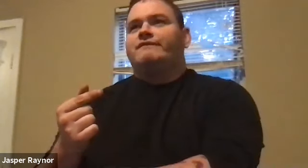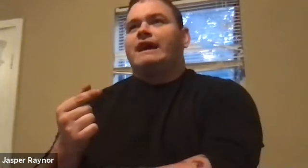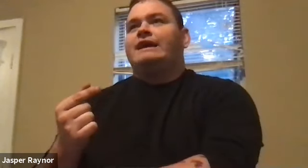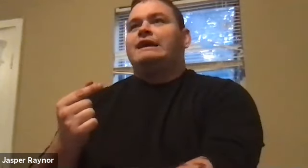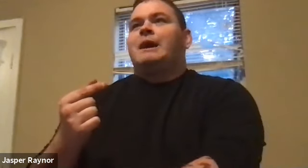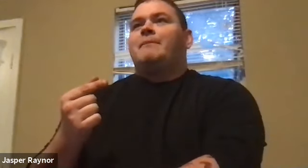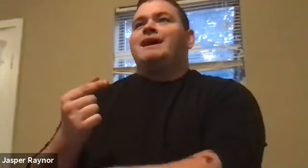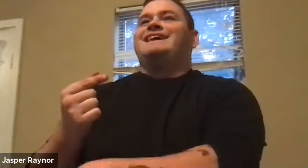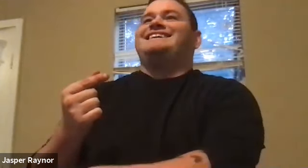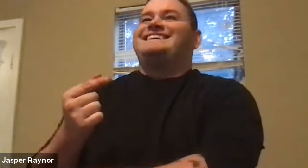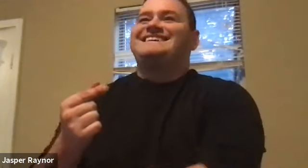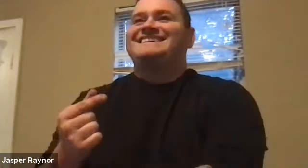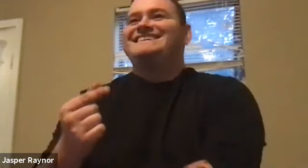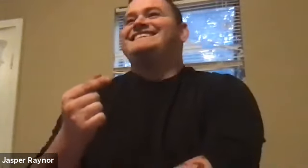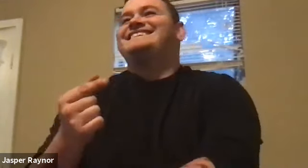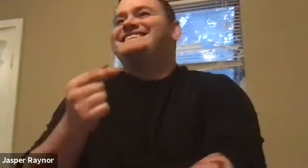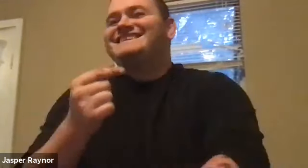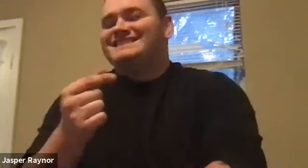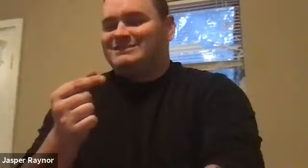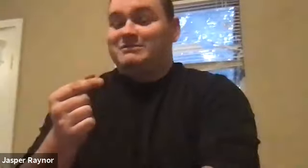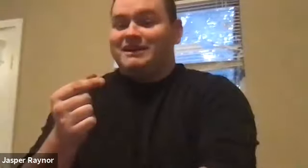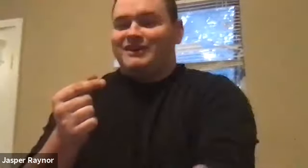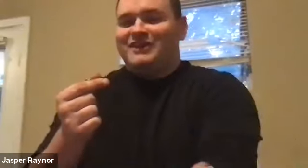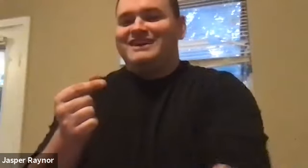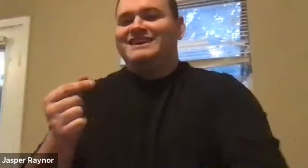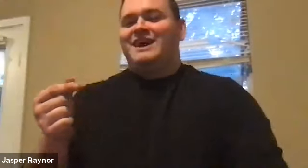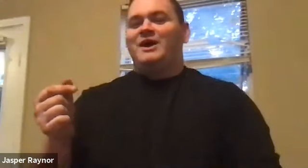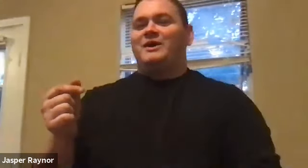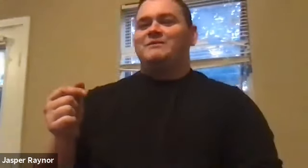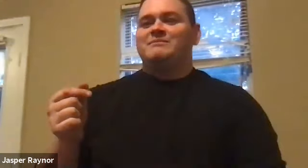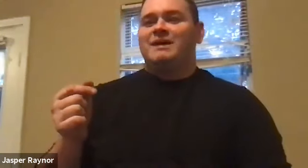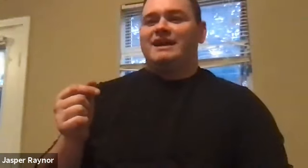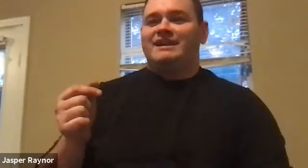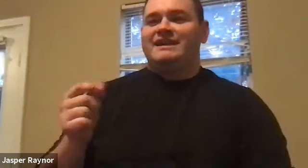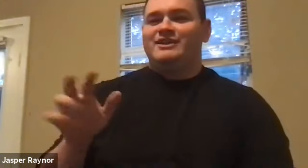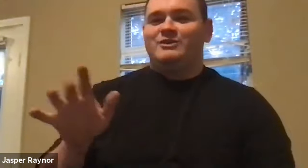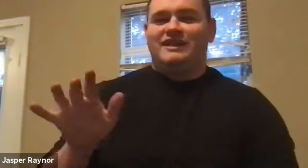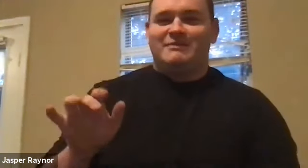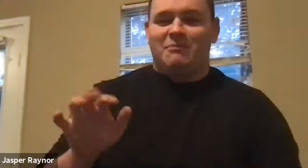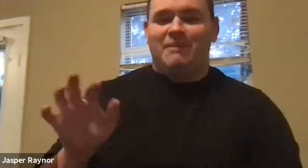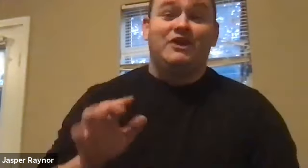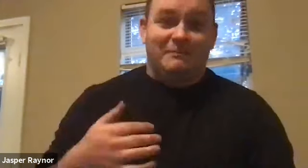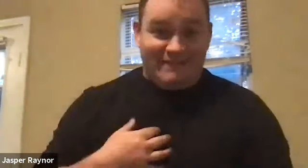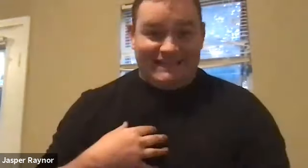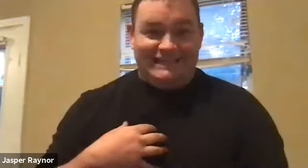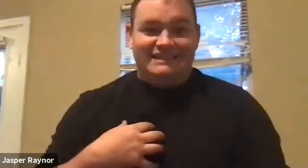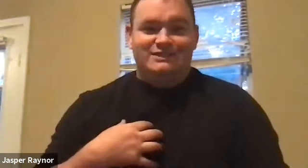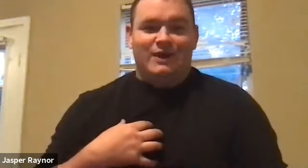fat, but she was a big girl. But neither one of them are bigger than me. So I